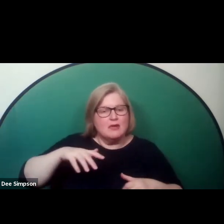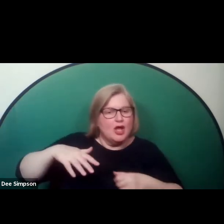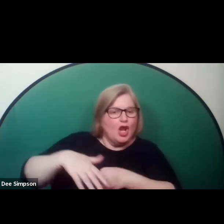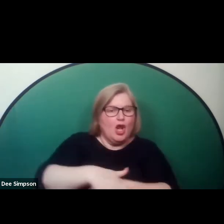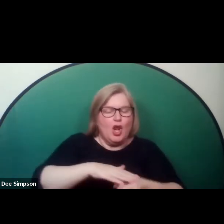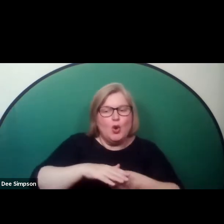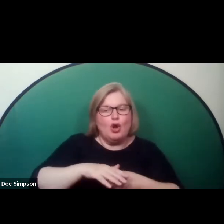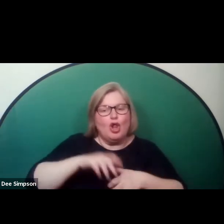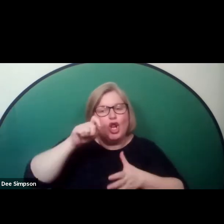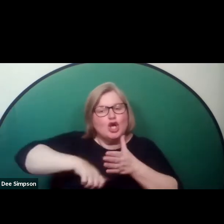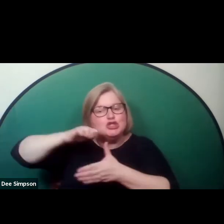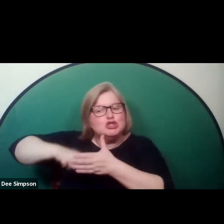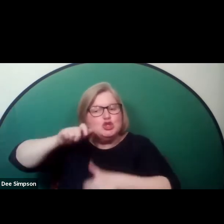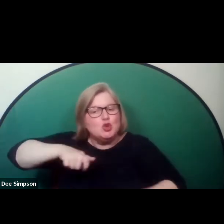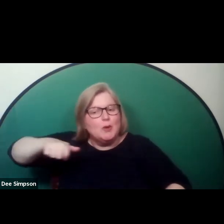design.